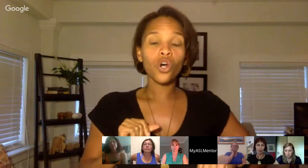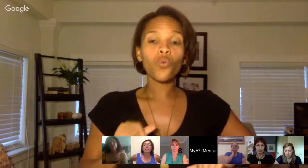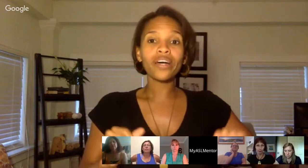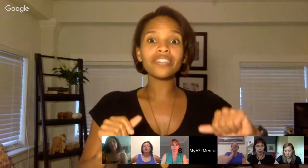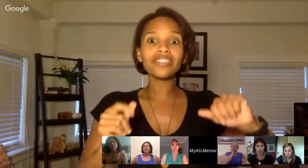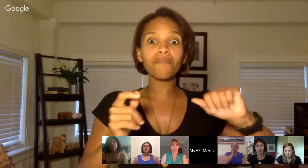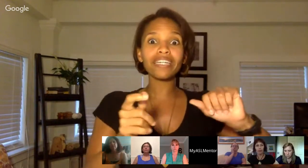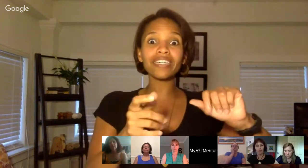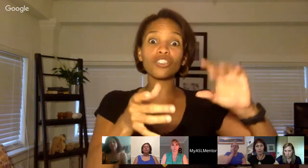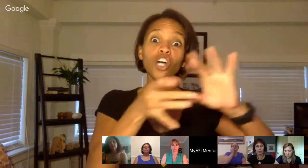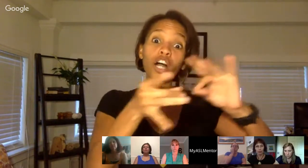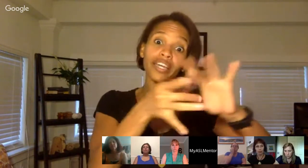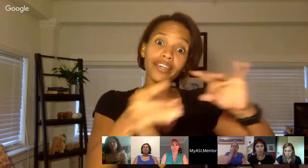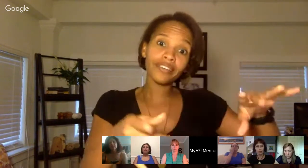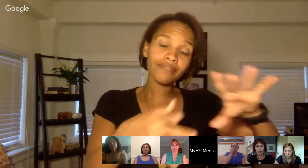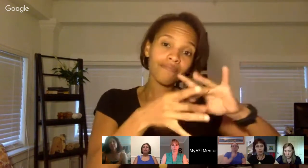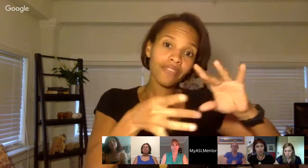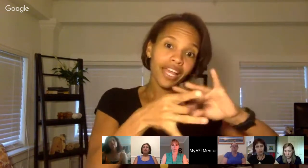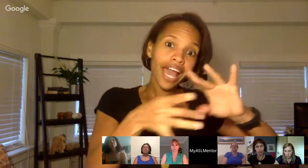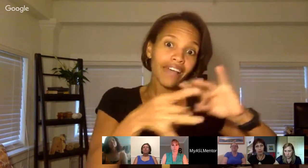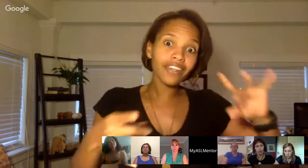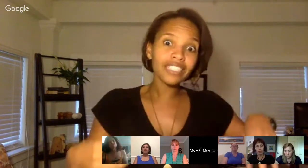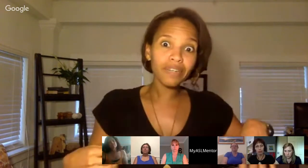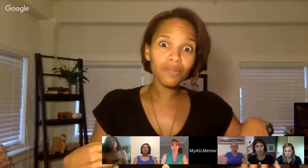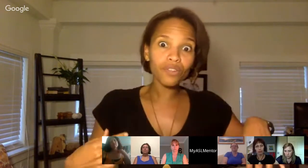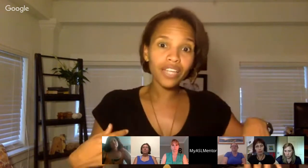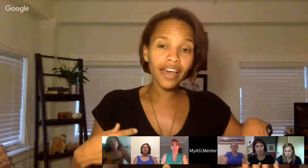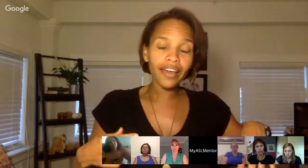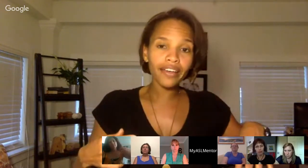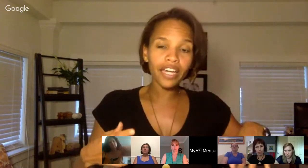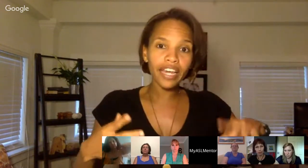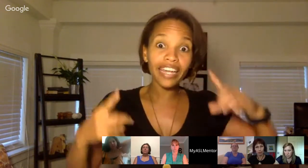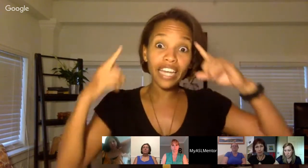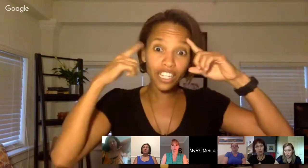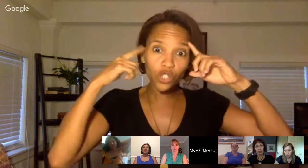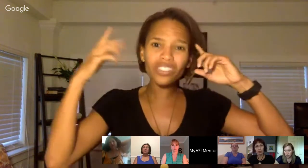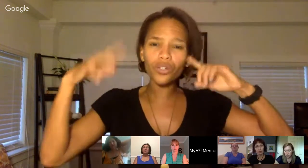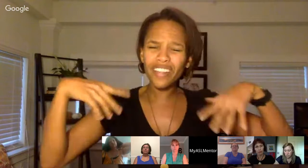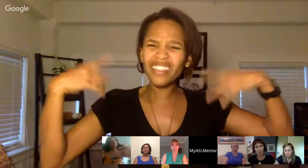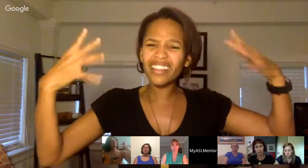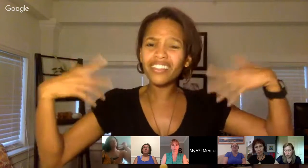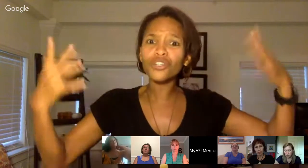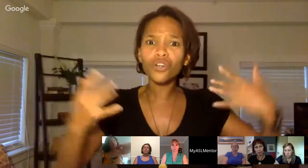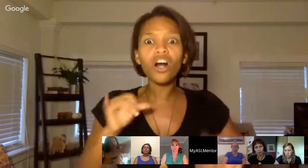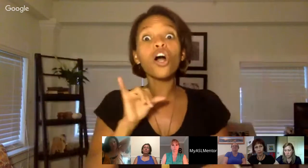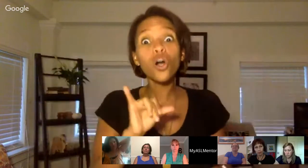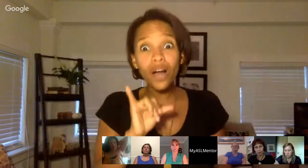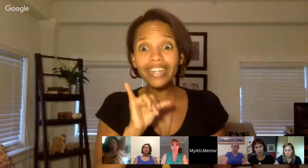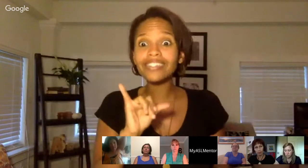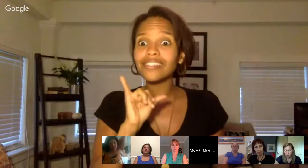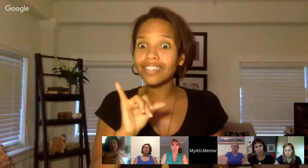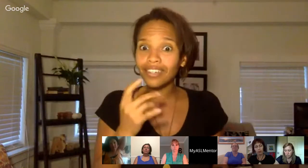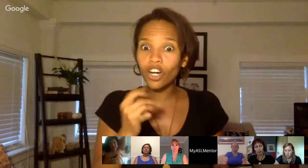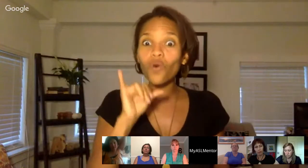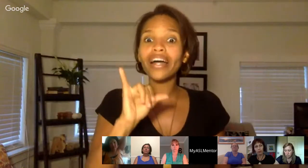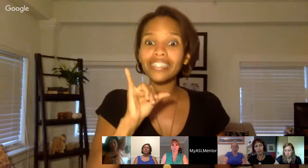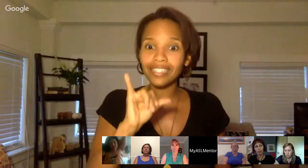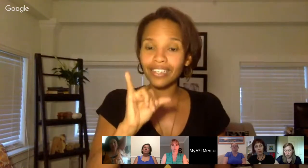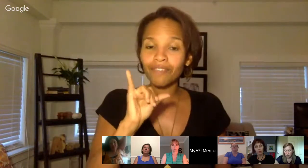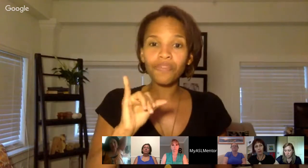is when somebody is talking, and then somebody will say, and so it's kind of that literal, oh, I